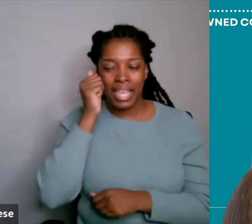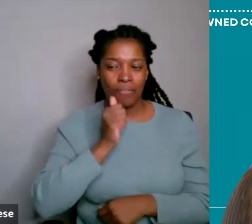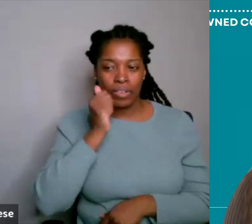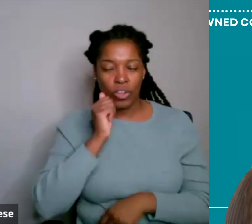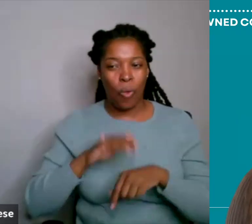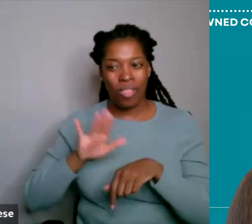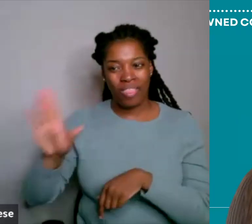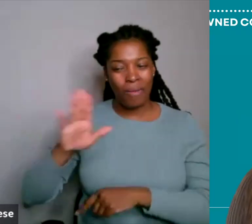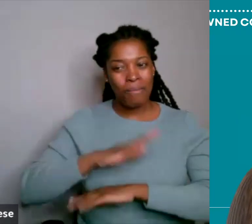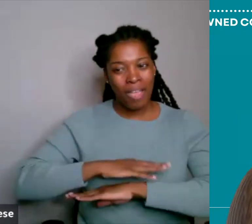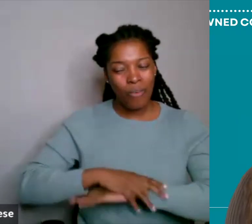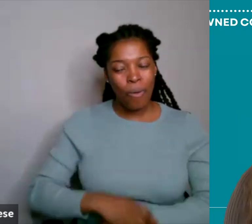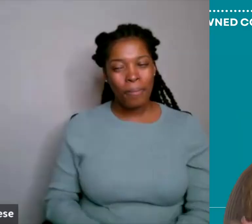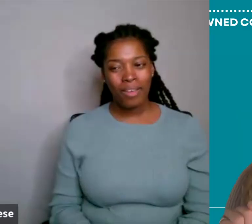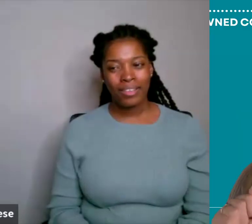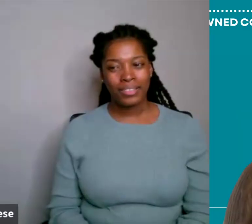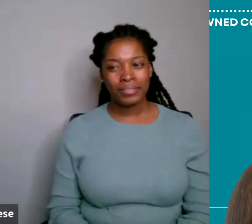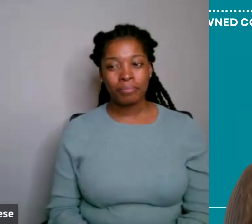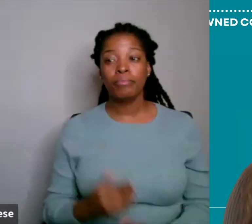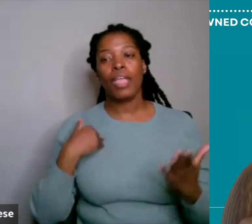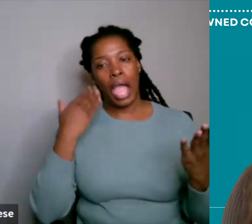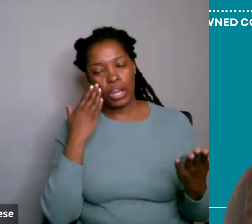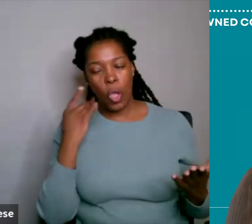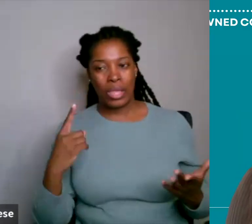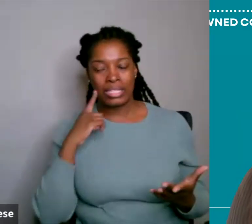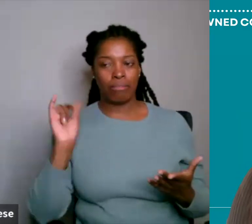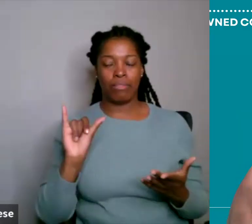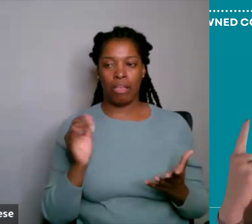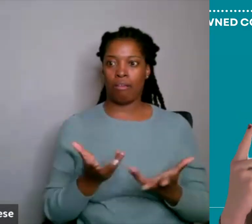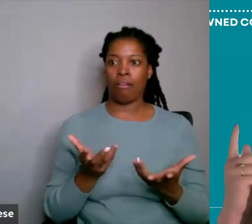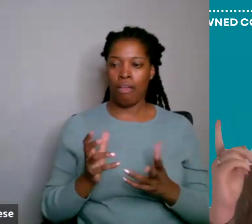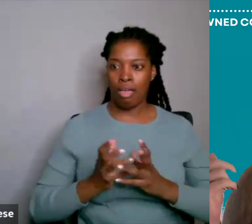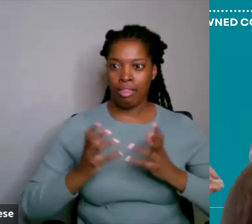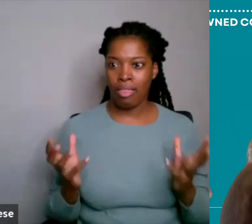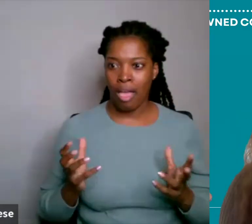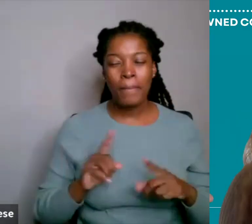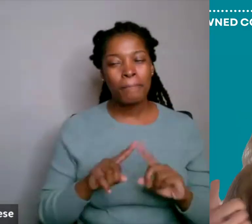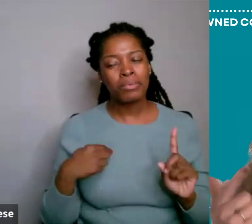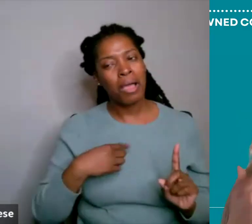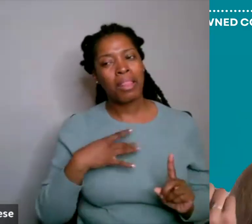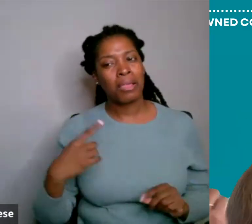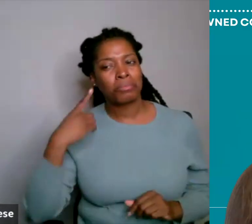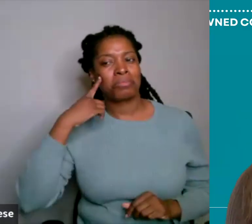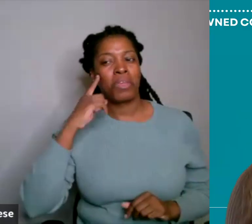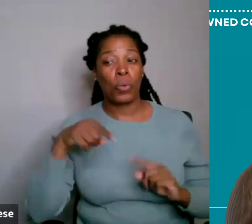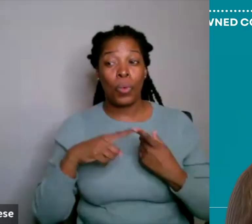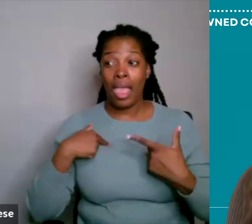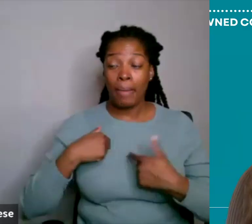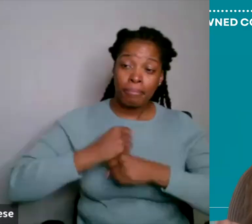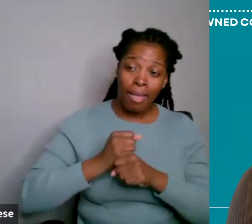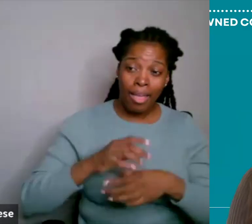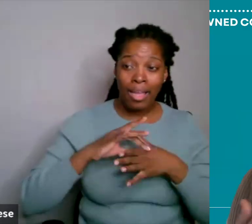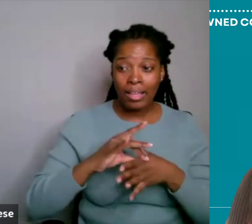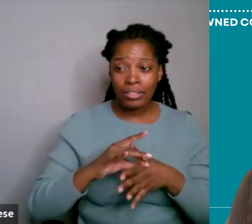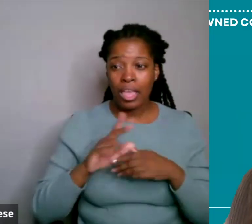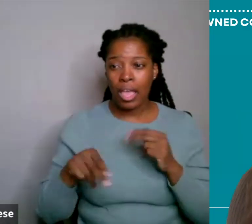day on the platform. I know this sounds intimidating, but I like to think when I'm creating content about